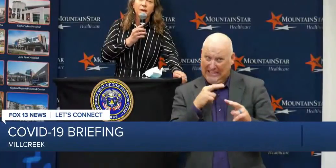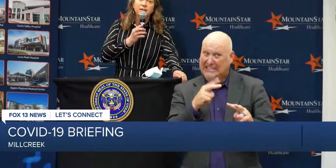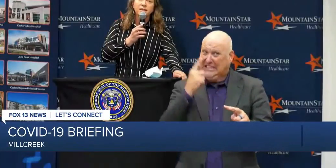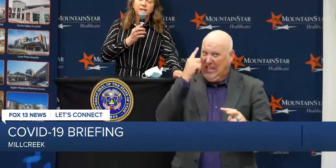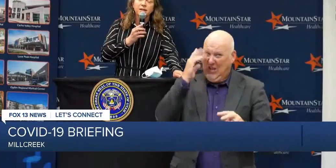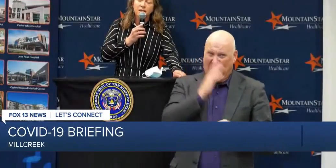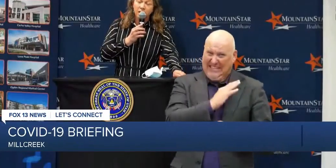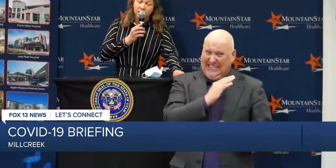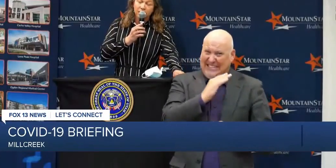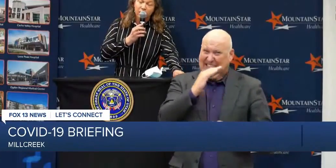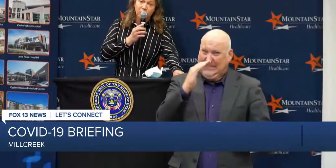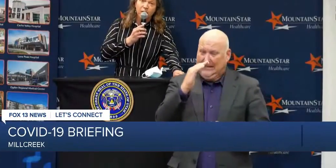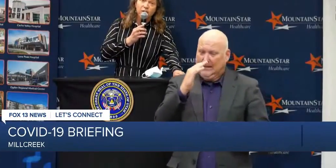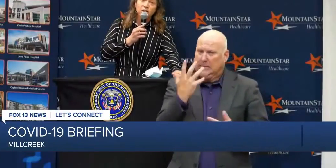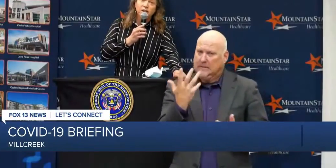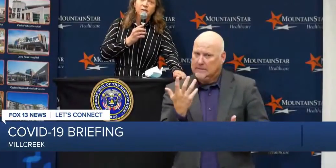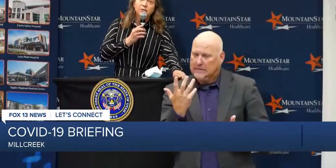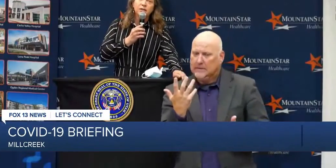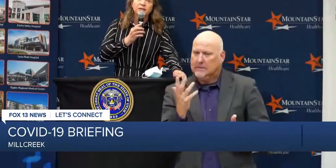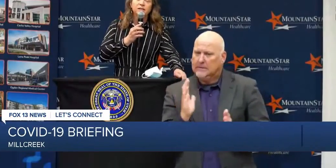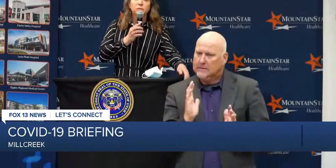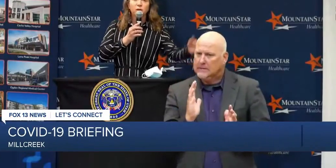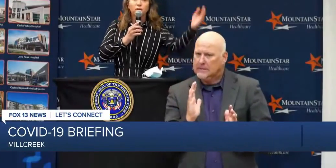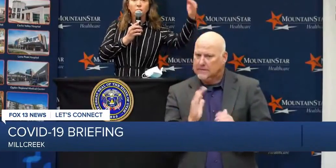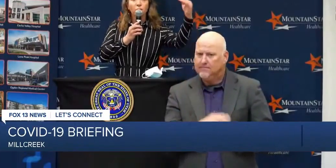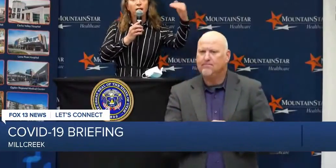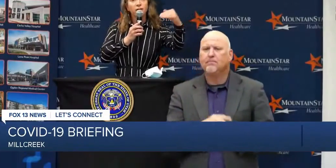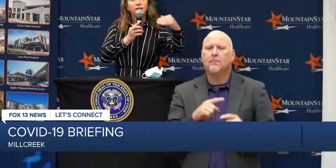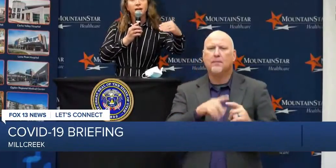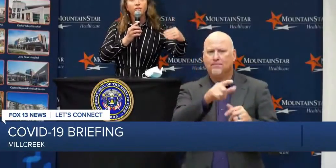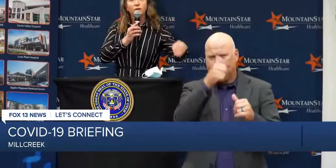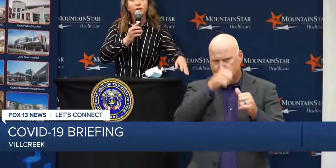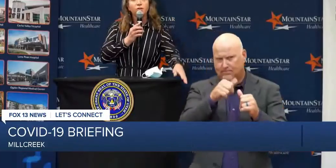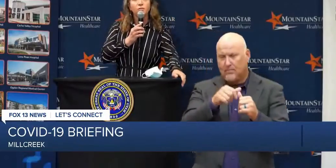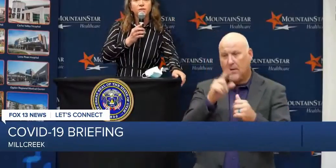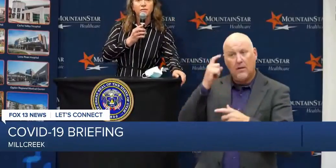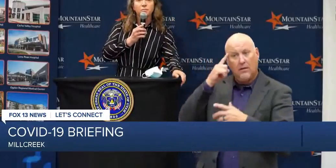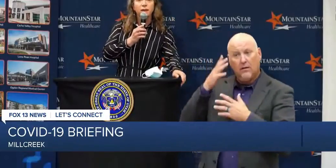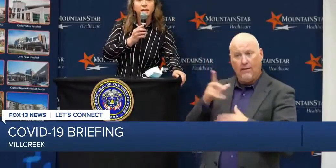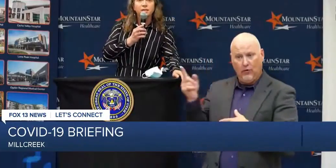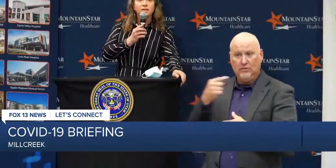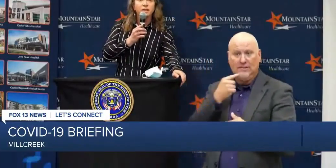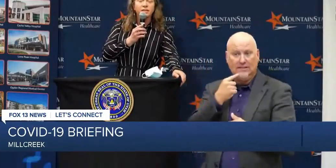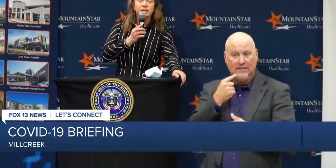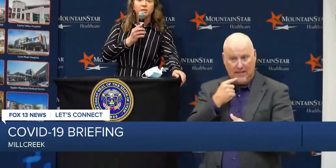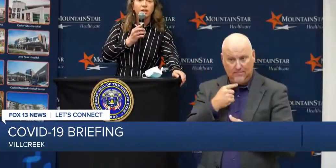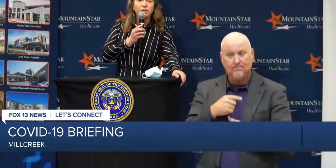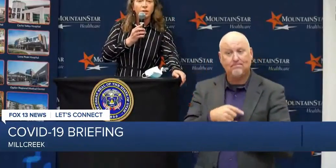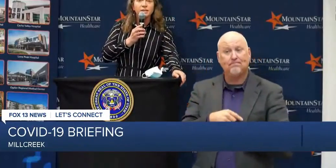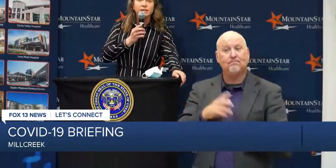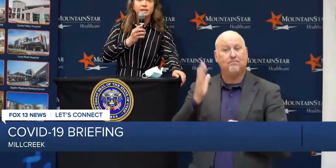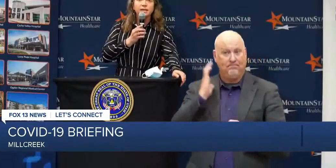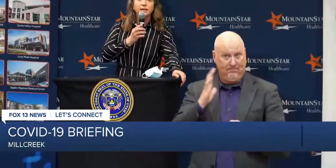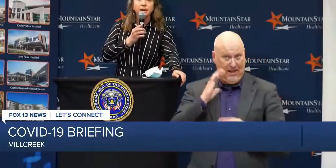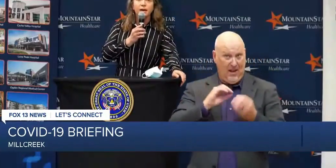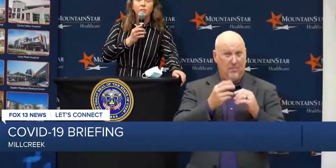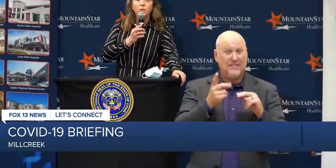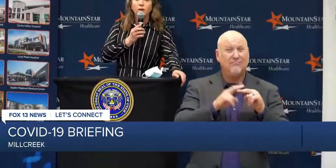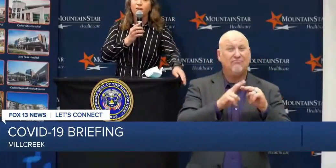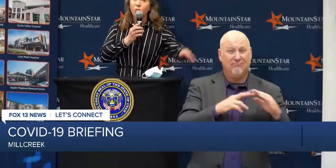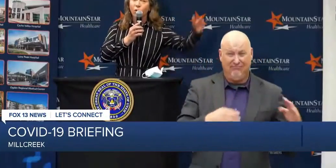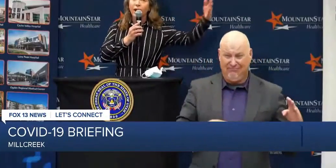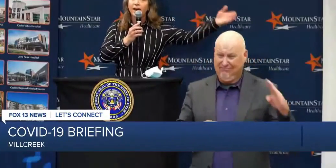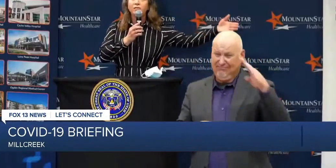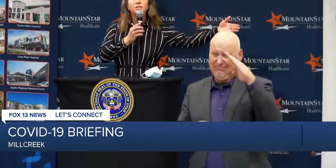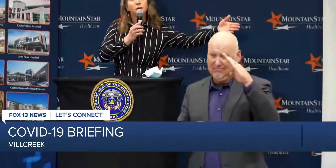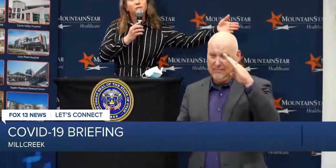this. As the governor mentioned, it does appear that we're having a downtrend in terms of the pace of the continued increase.